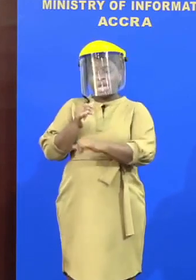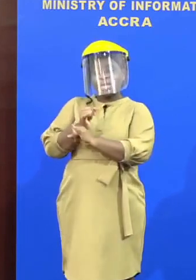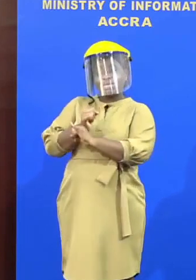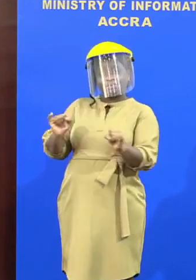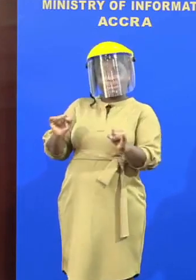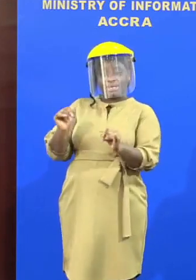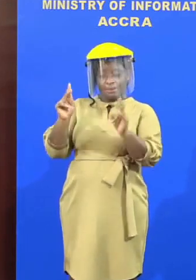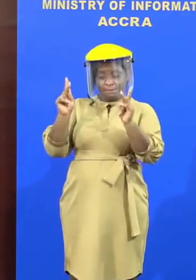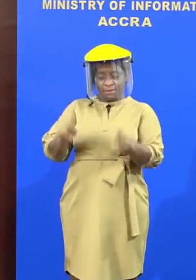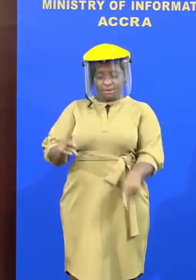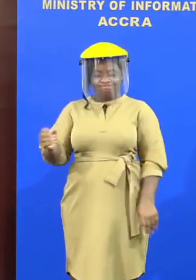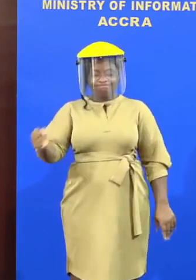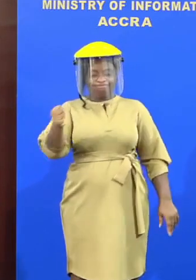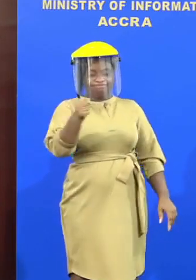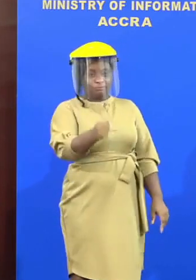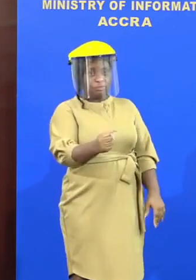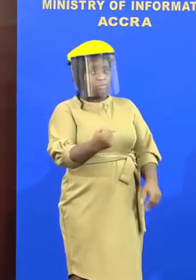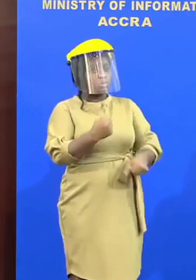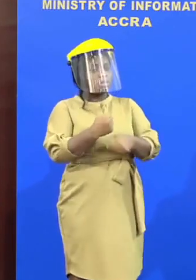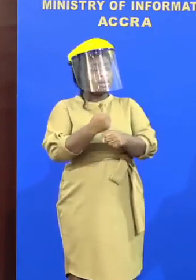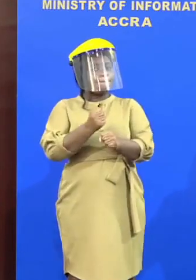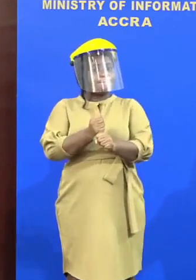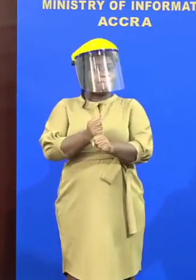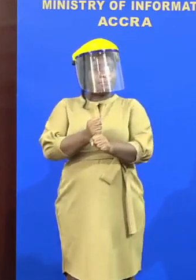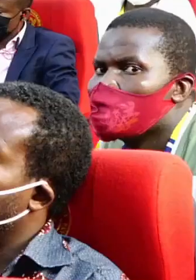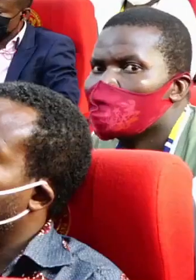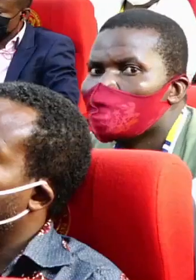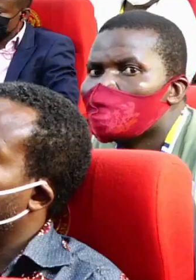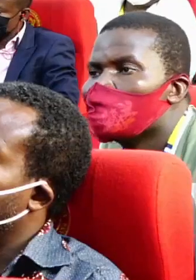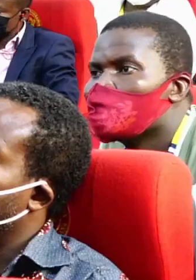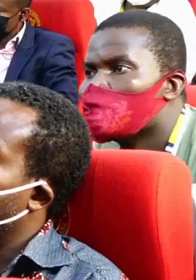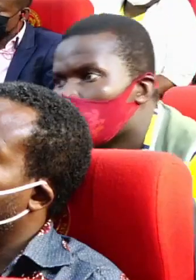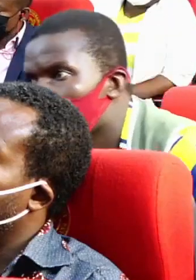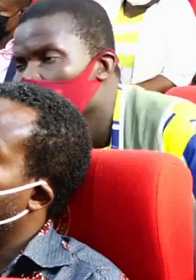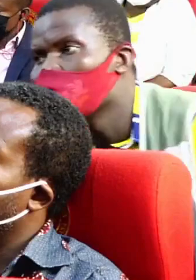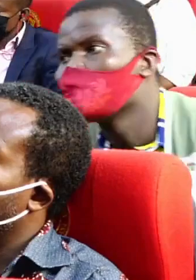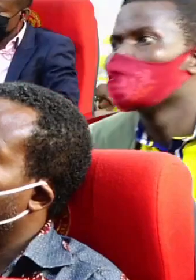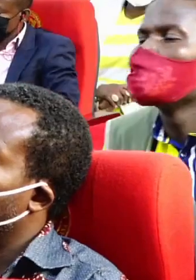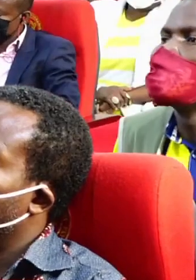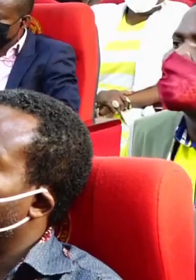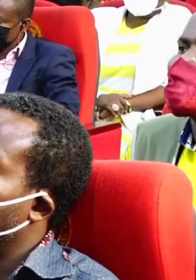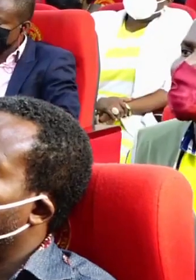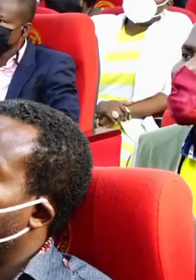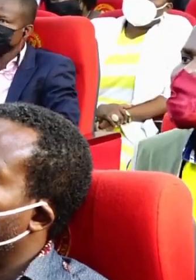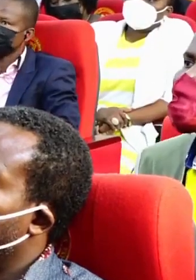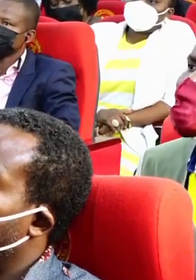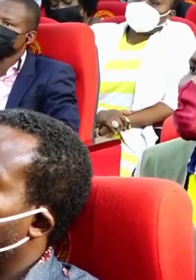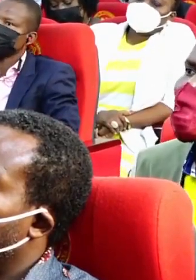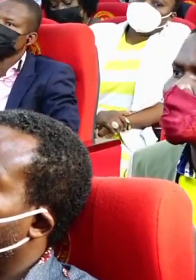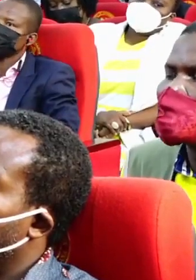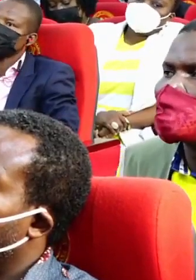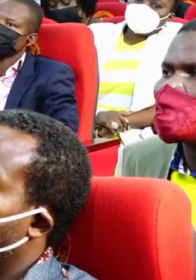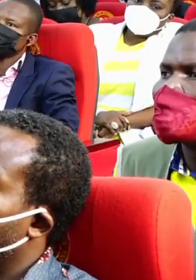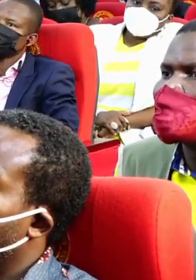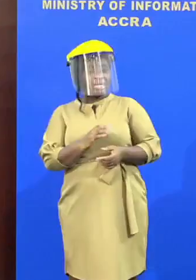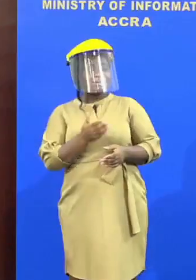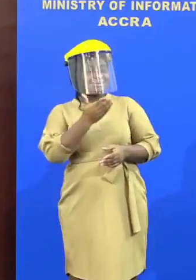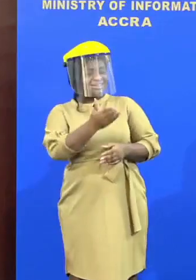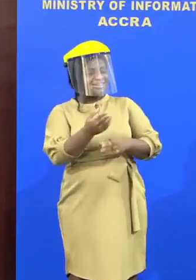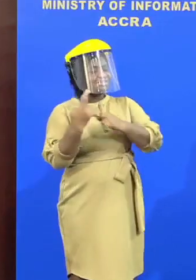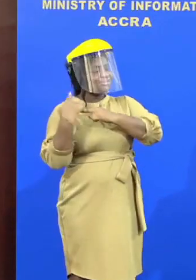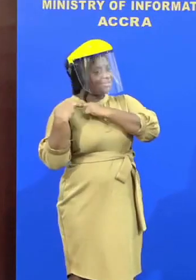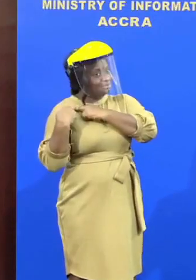put in place. The fund was set up pursuant to a law passed in Parliament. The Sofia Kufu board was put in place. They are the ones responsible